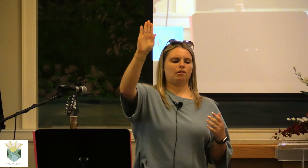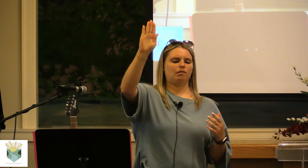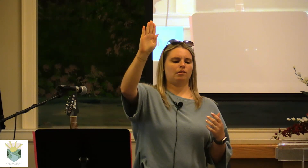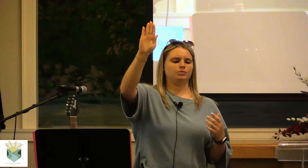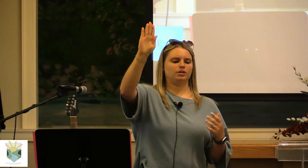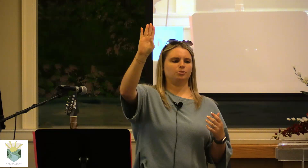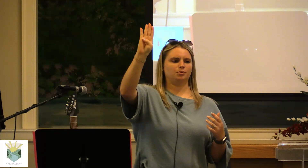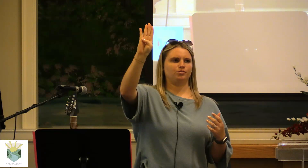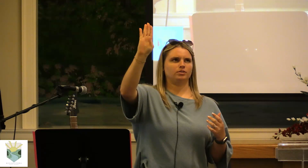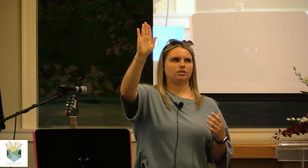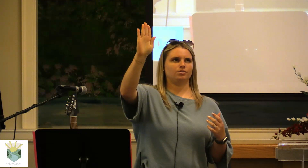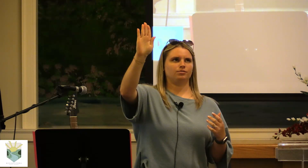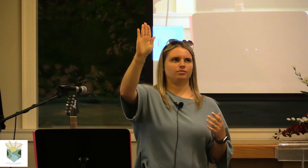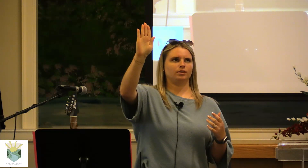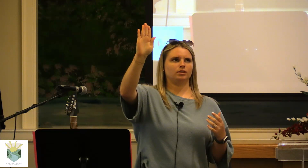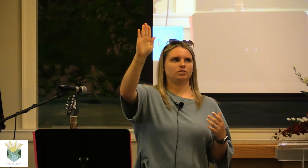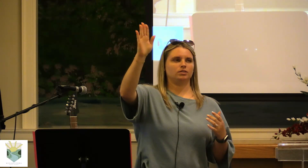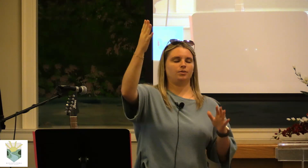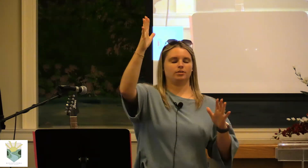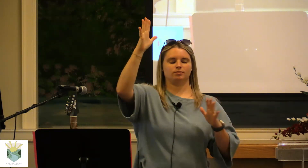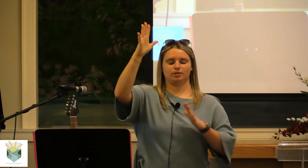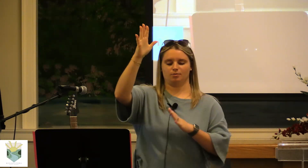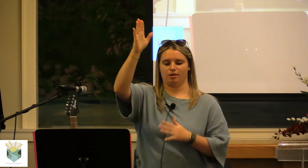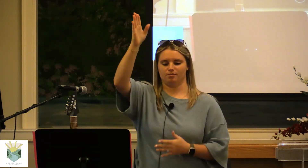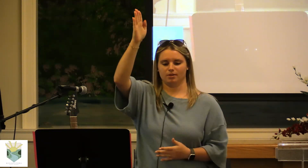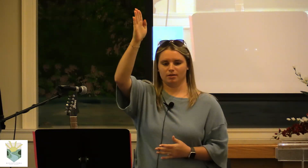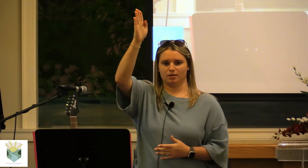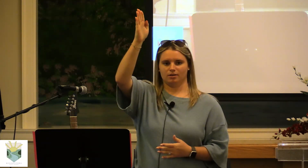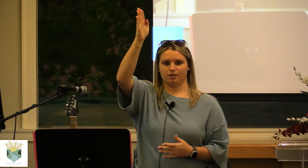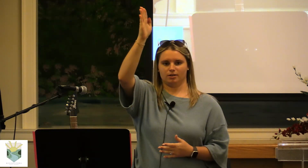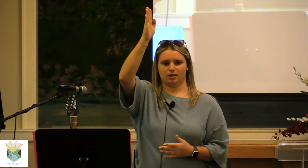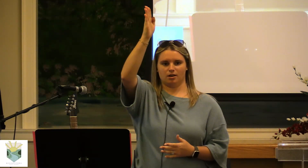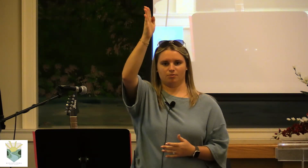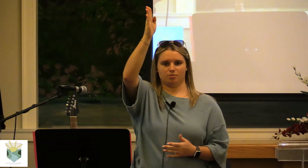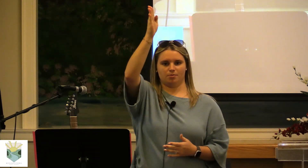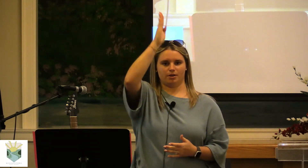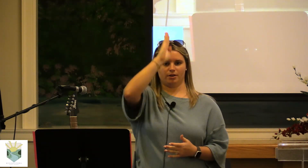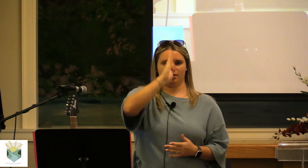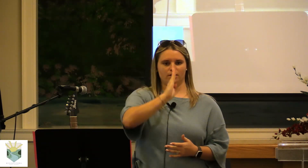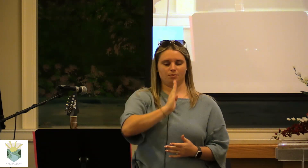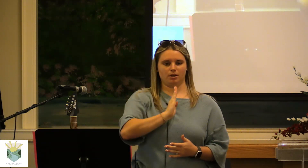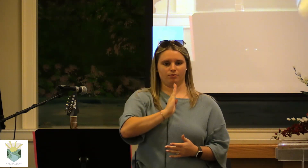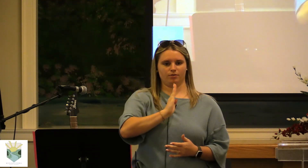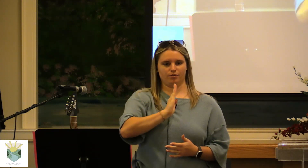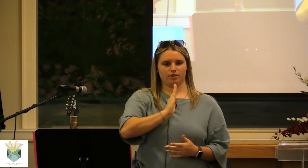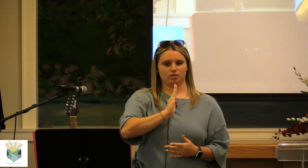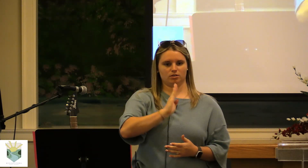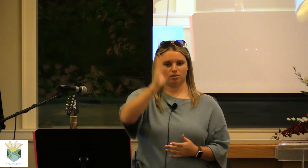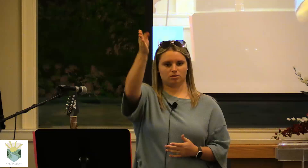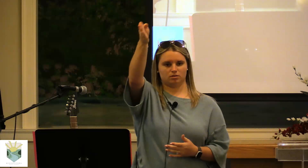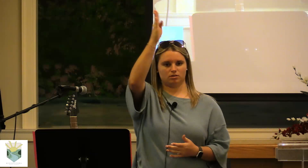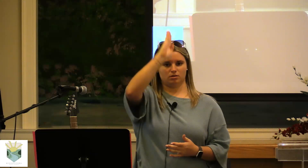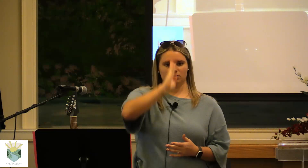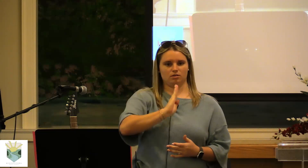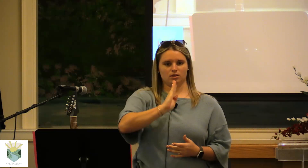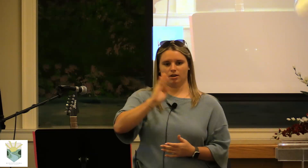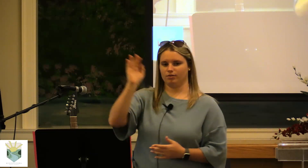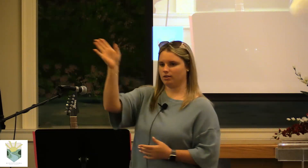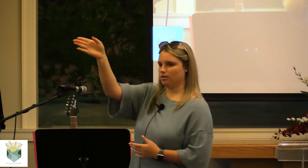I'm trying to remember if it's like this. Anyways, doesn't matter. You're going to come from up here and then come down in front of your face. Kind of like in a,